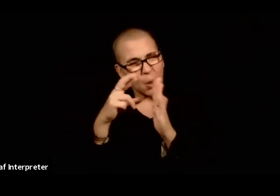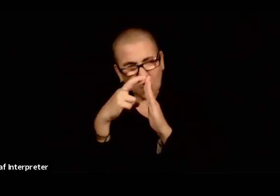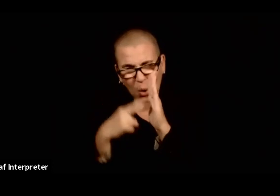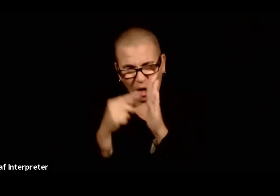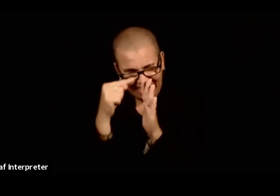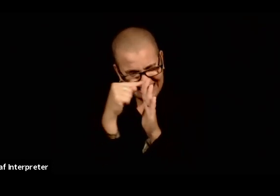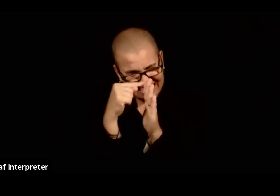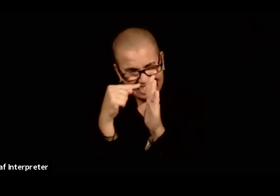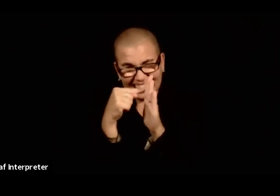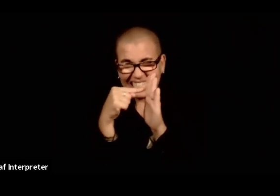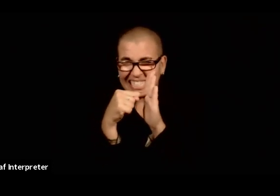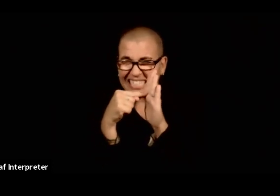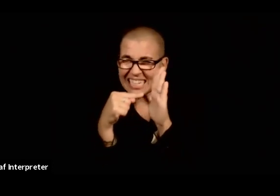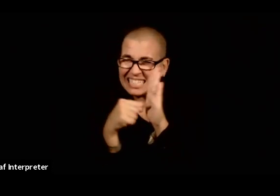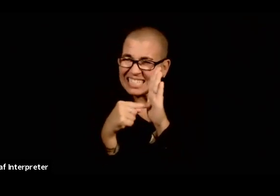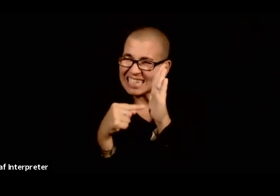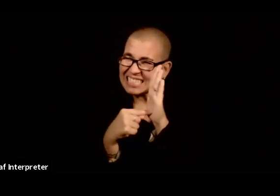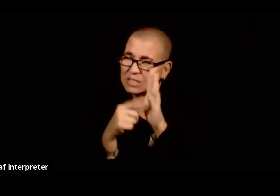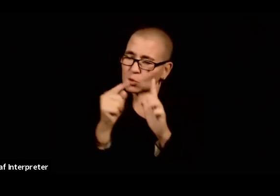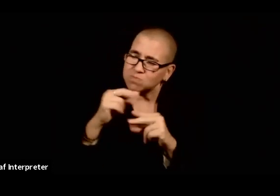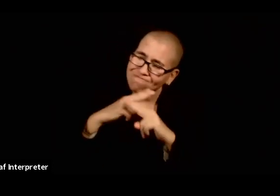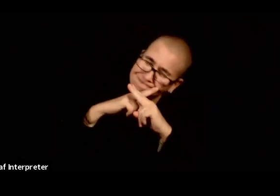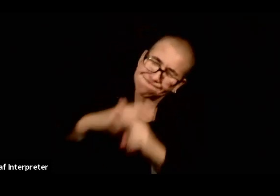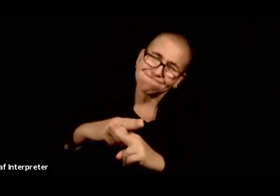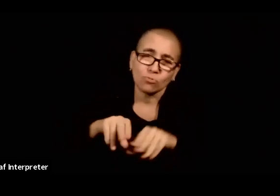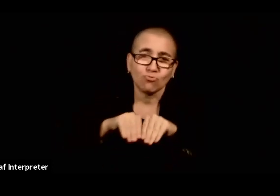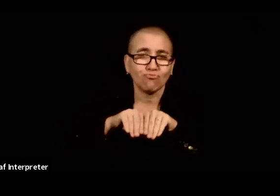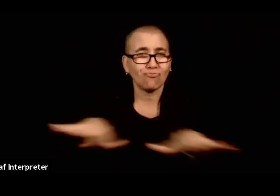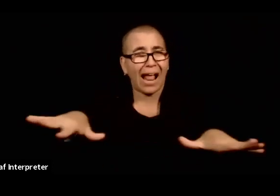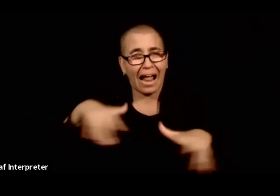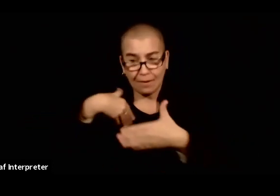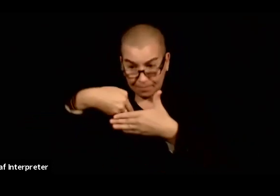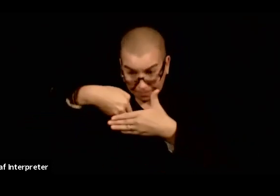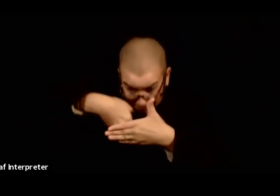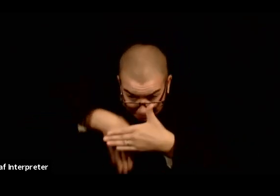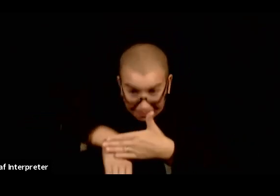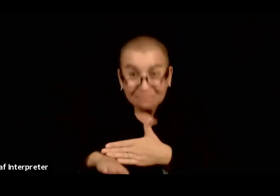the Centers for Disease Control and Prevention, CDC, the Centers for